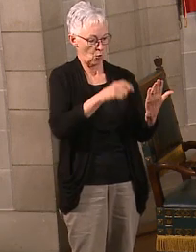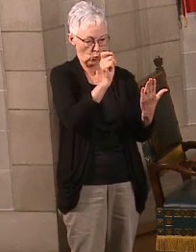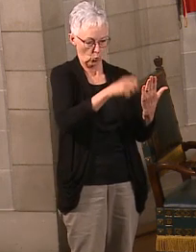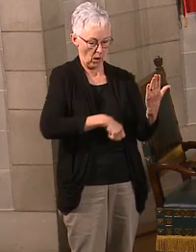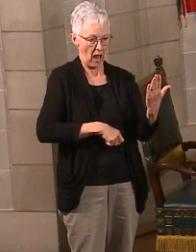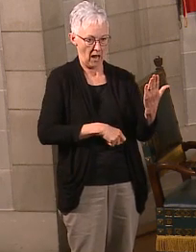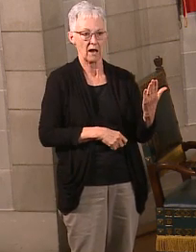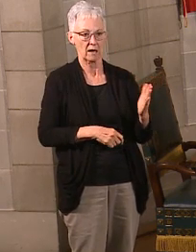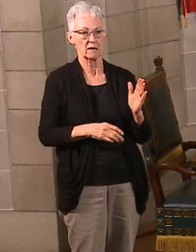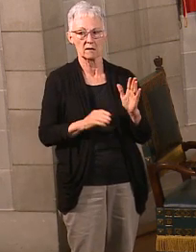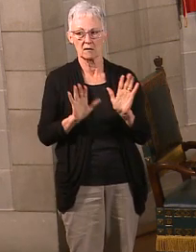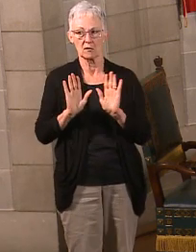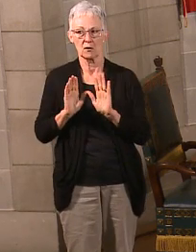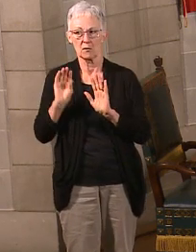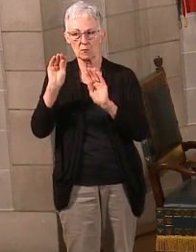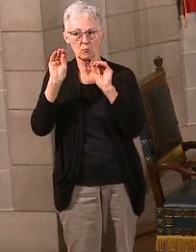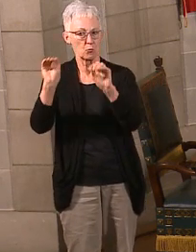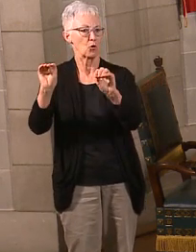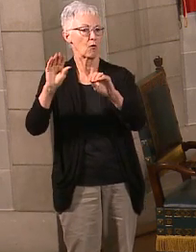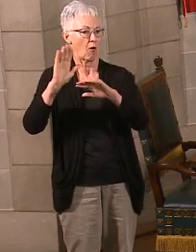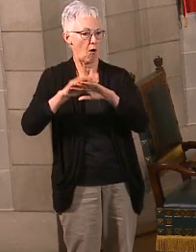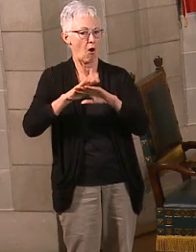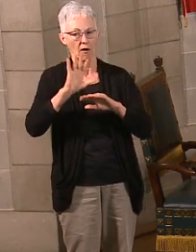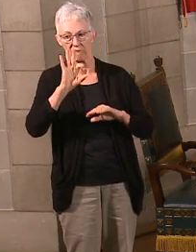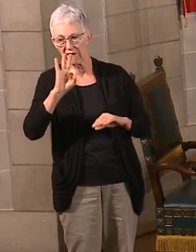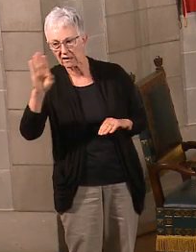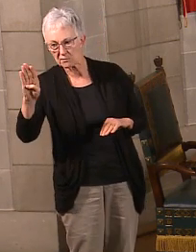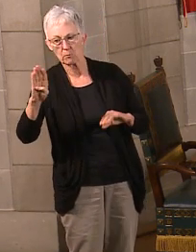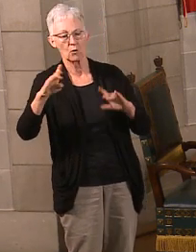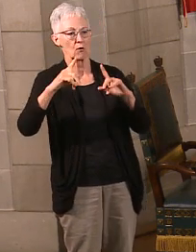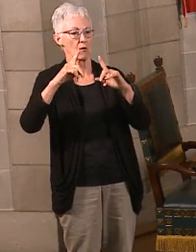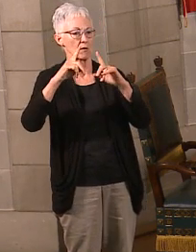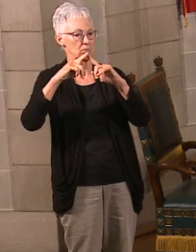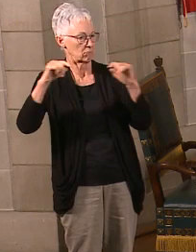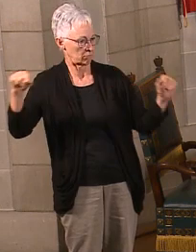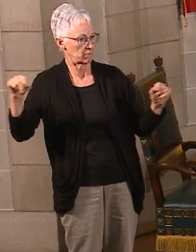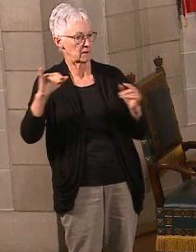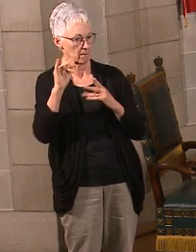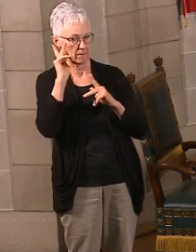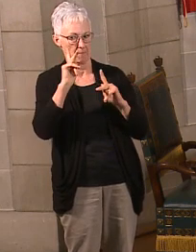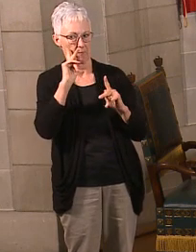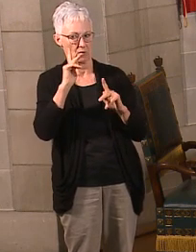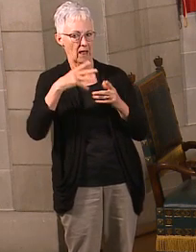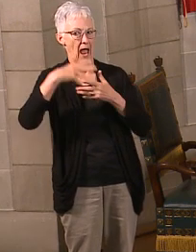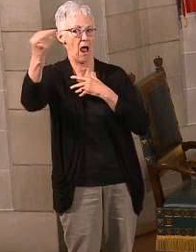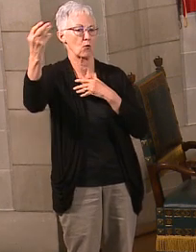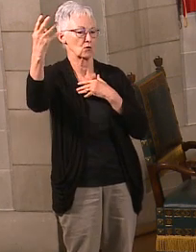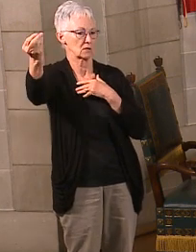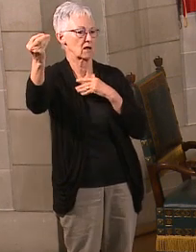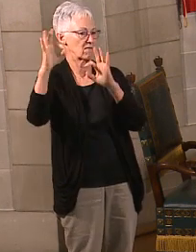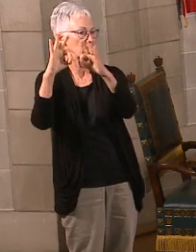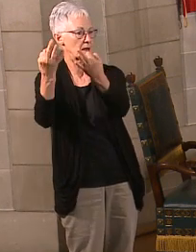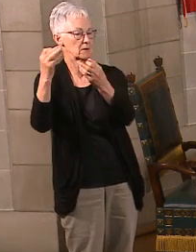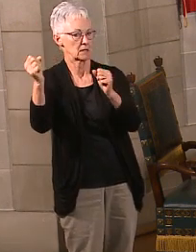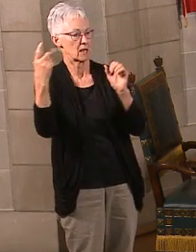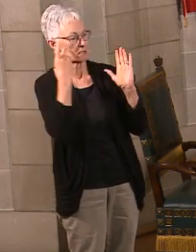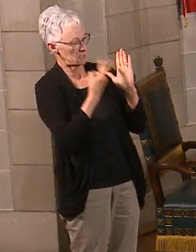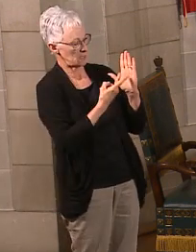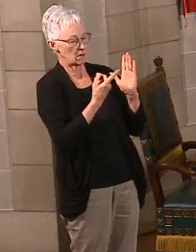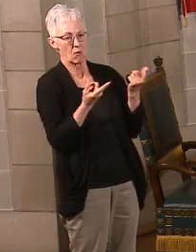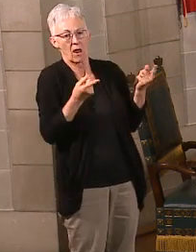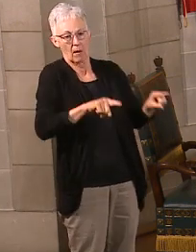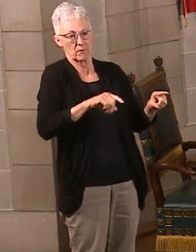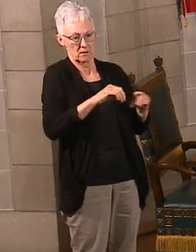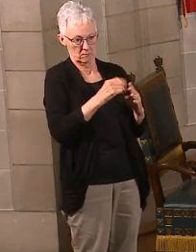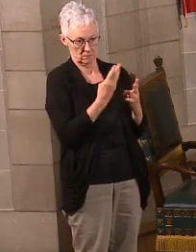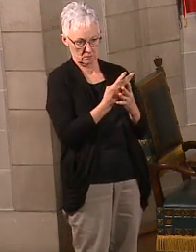to family members. And then if you go to our website, you'll see that we have a pretty substantial amount of information about COVID-19 on our